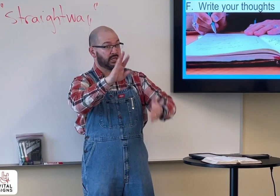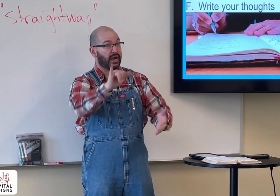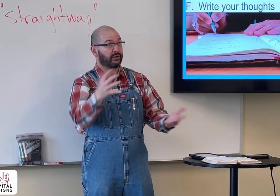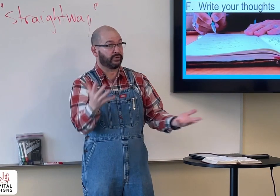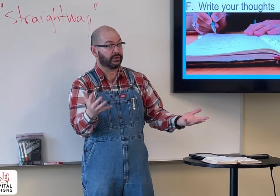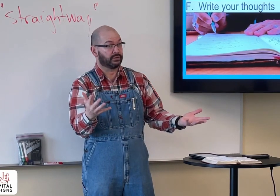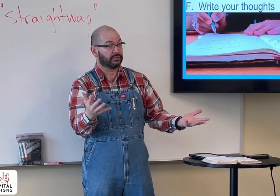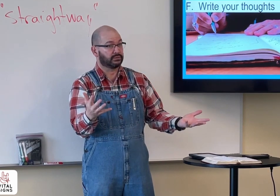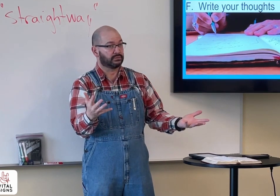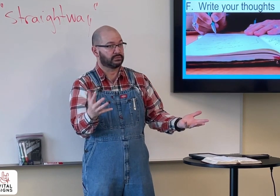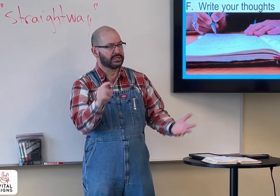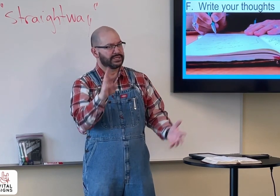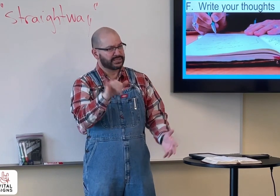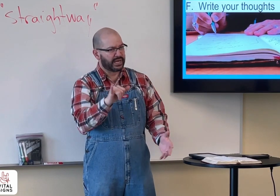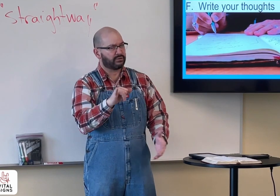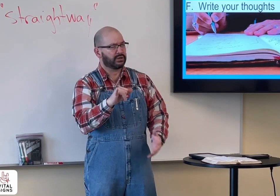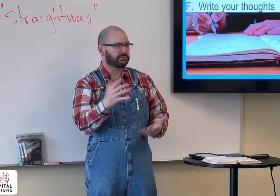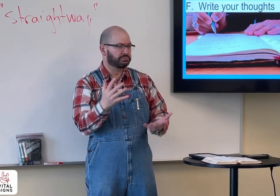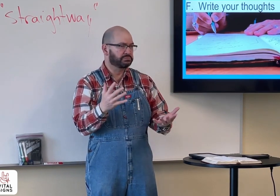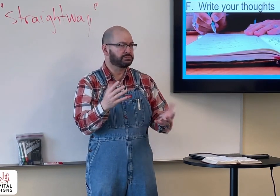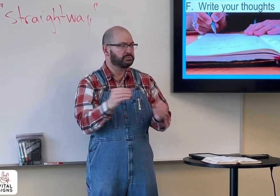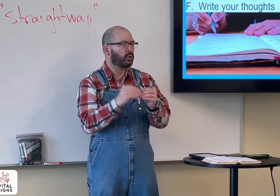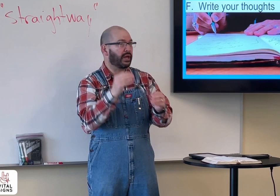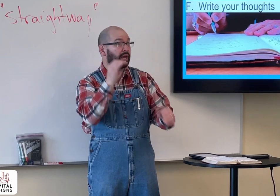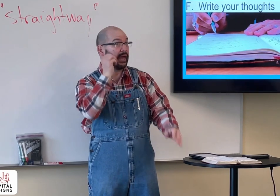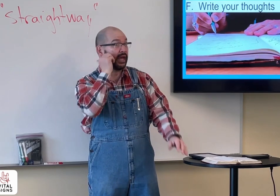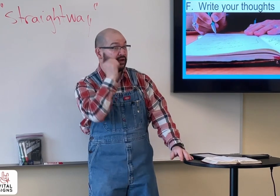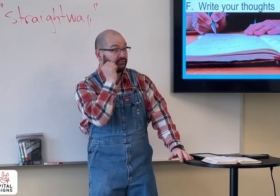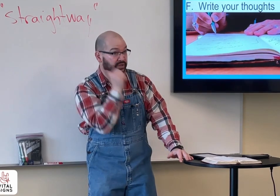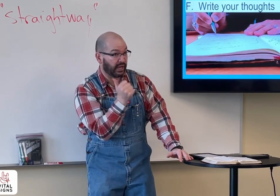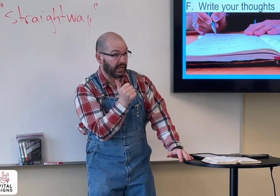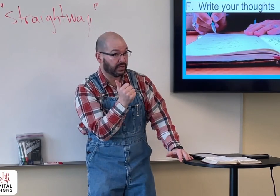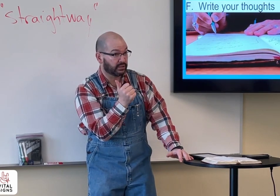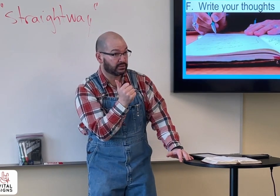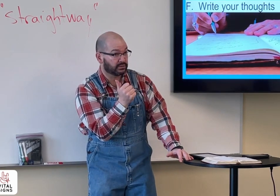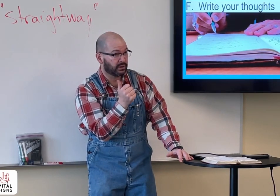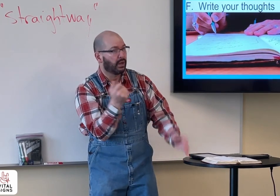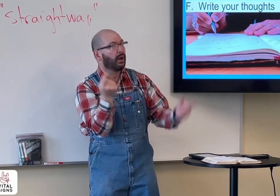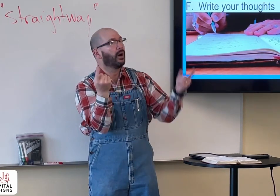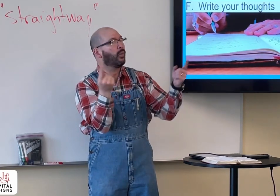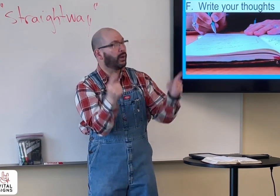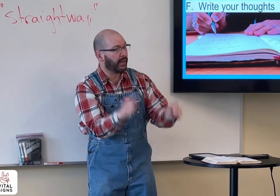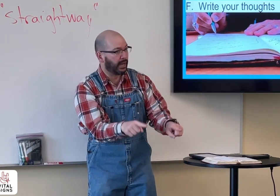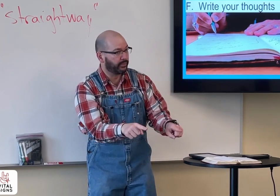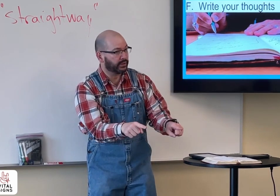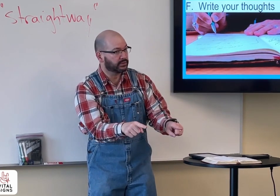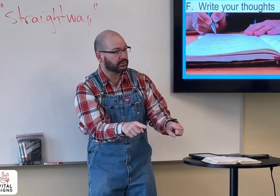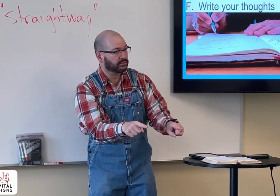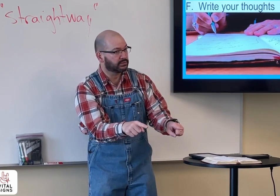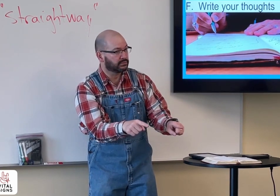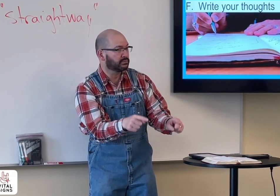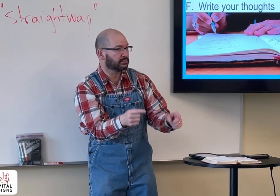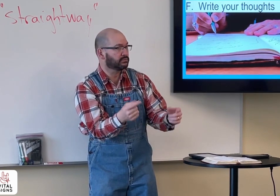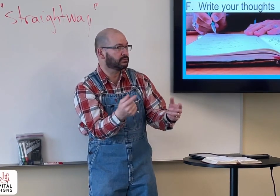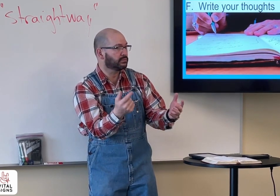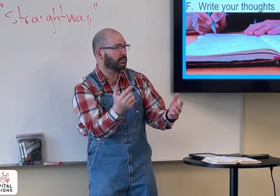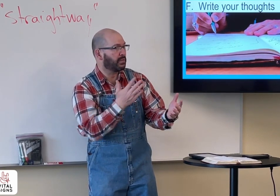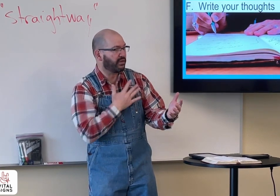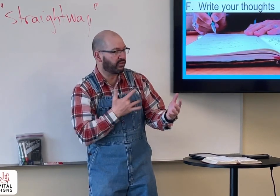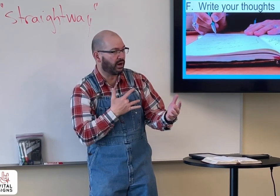diary. Yeah. Diary. Yeah. More like every day. Yeah. What happened? Yeah. My thought, my